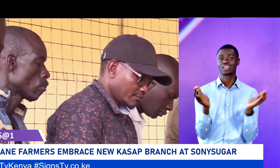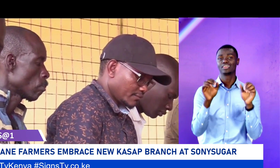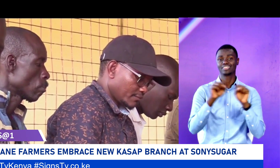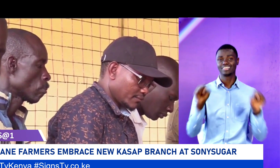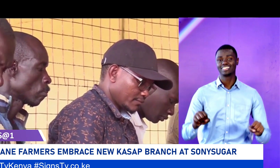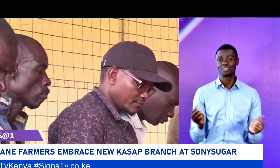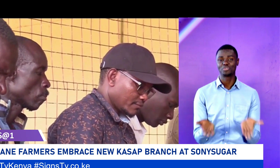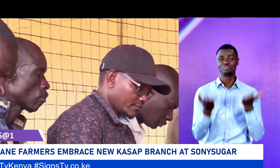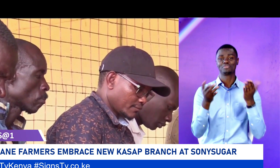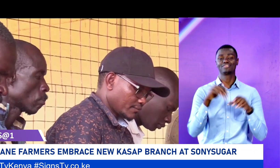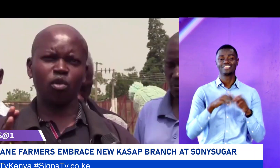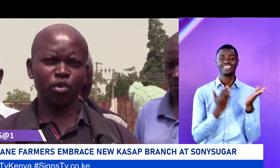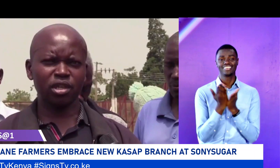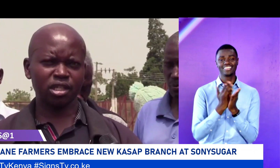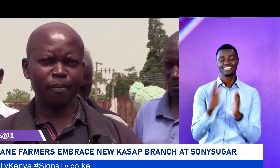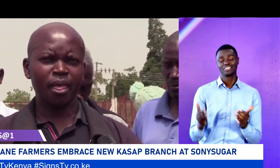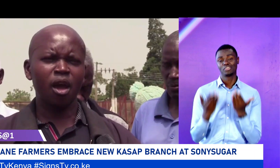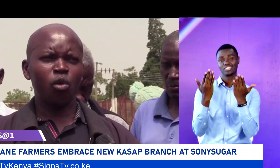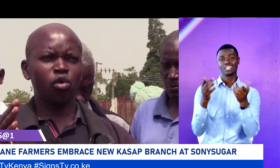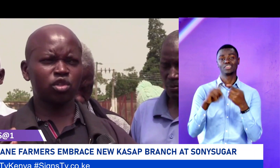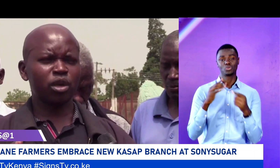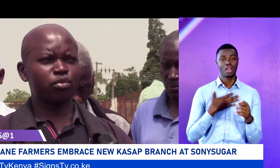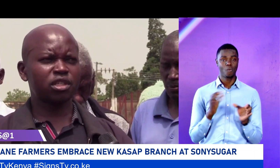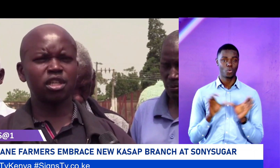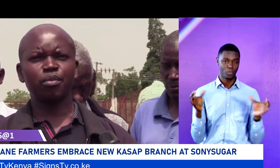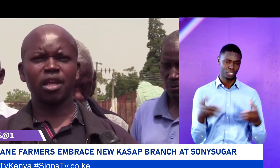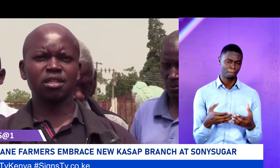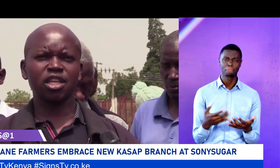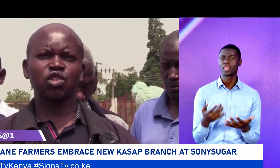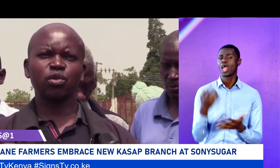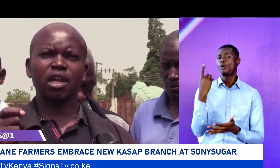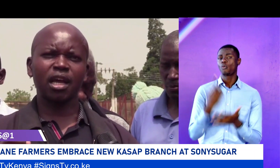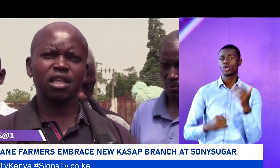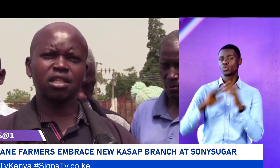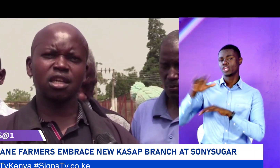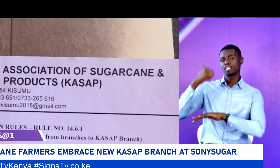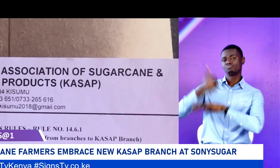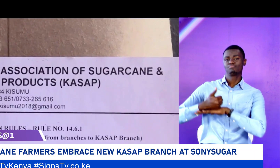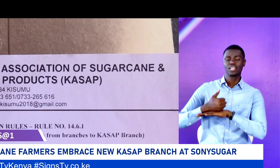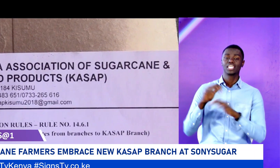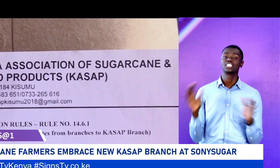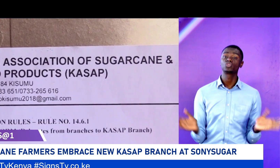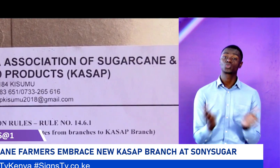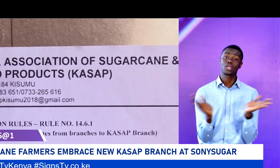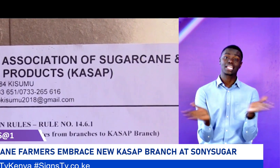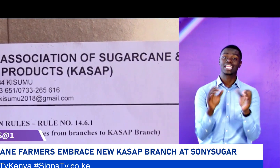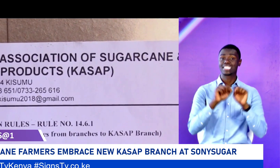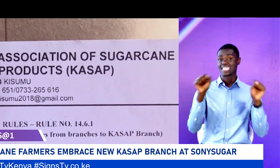the service delivery to our community. What we are putting in place is to encourage the system, to encourage